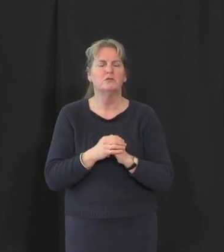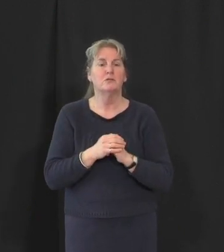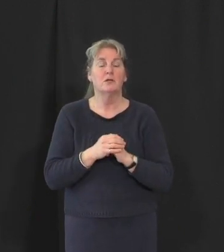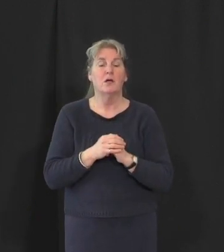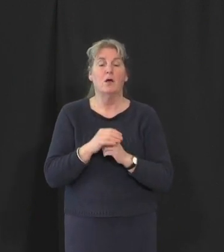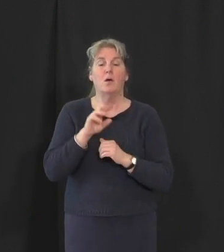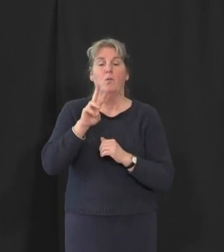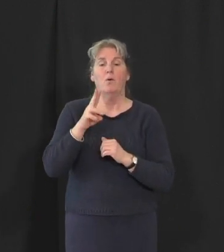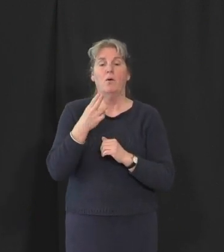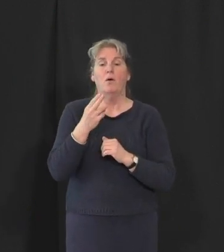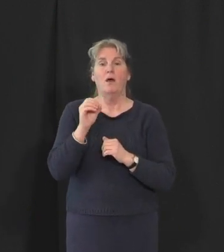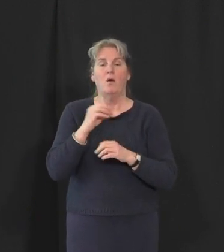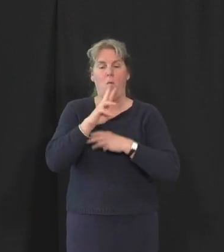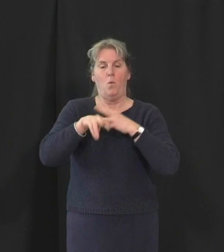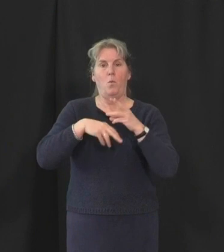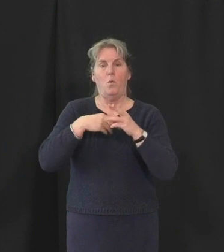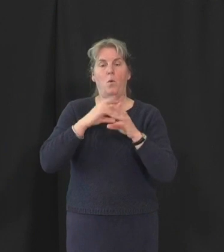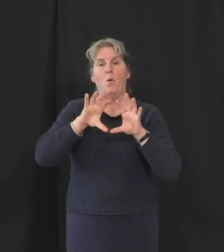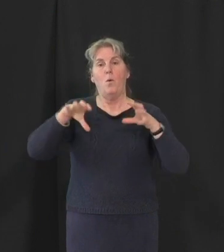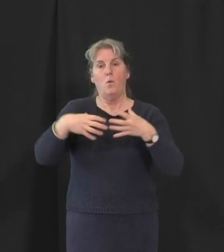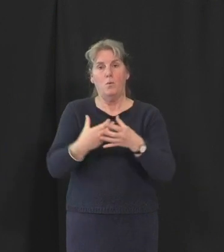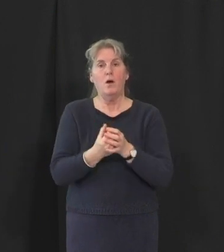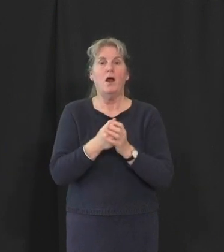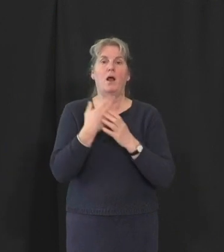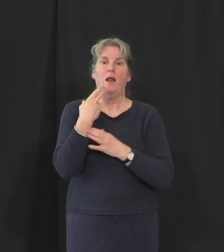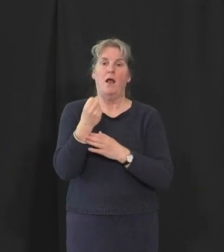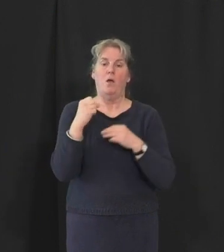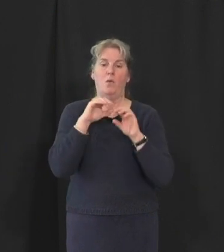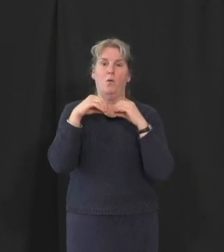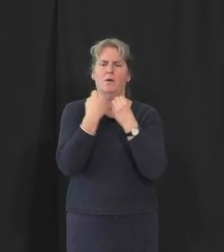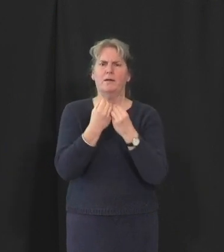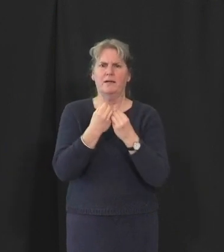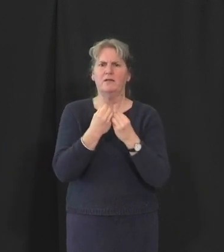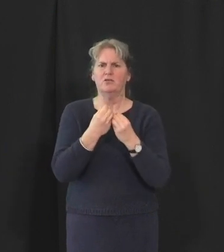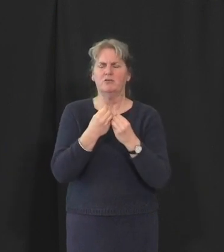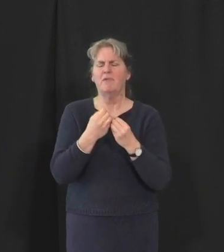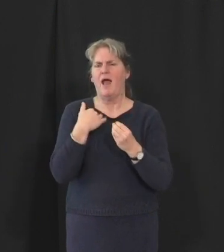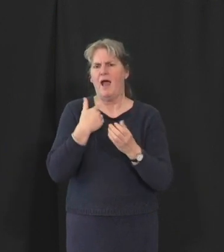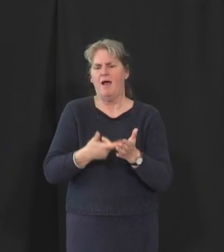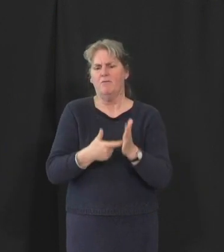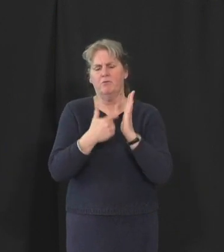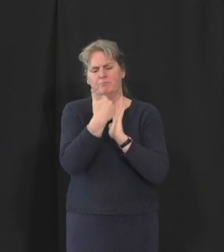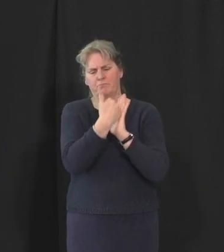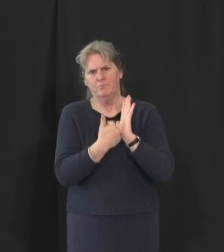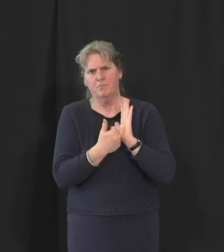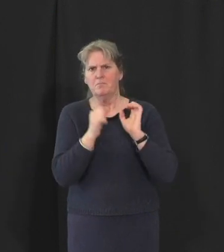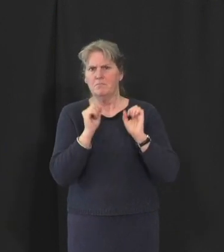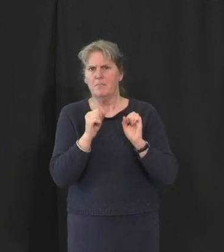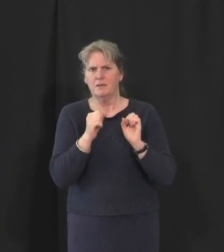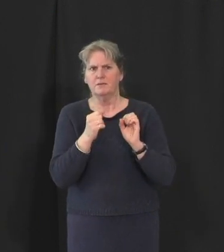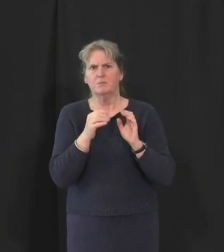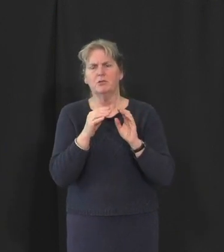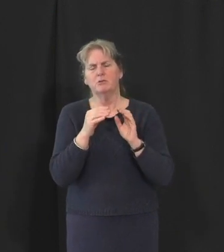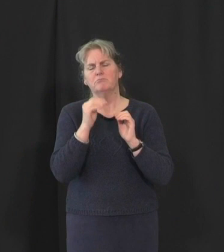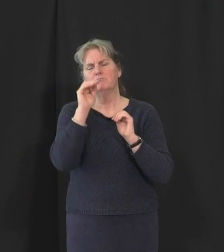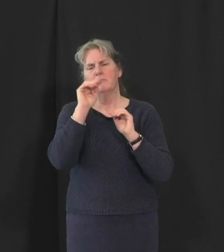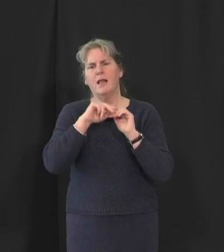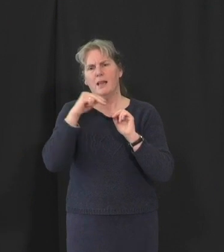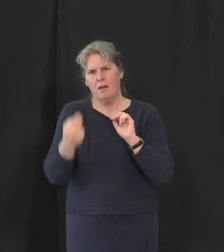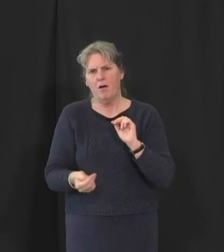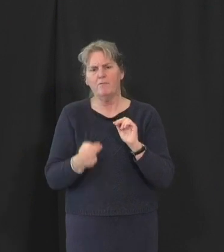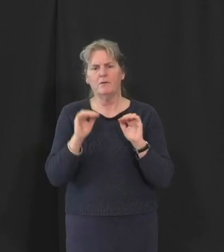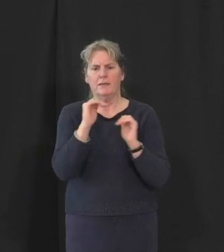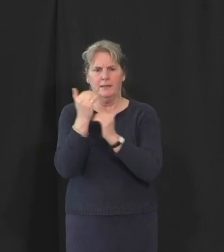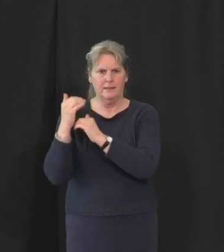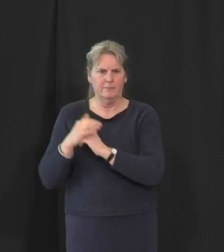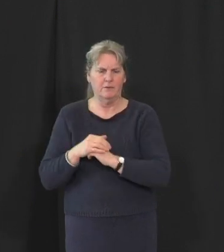Health Organization has identified 6 criteria for how that should happen in what the WHO refers to